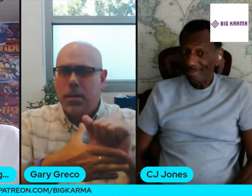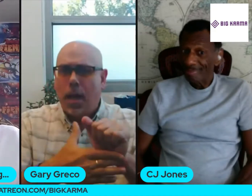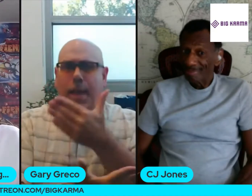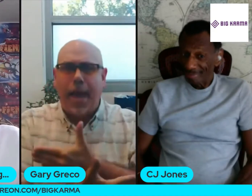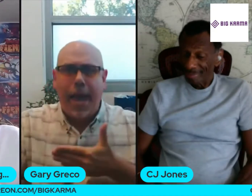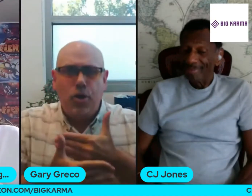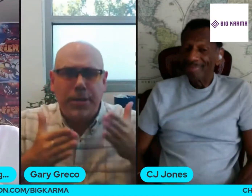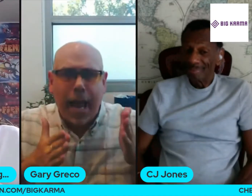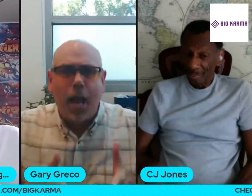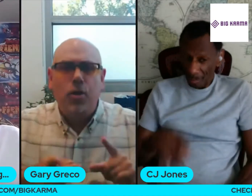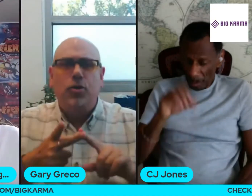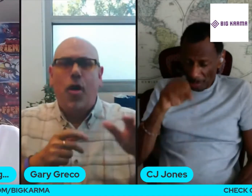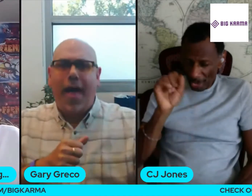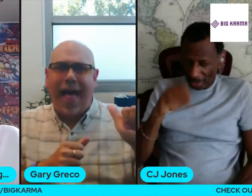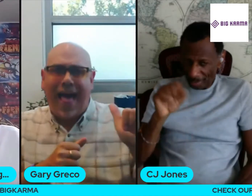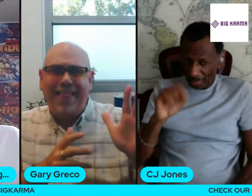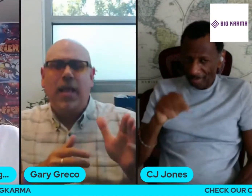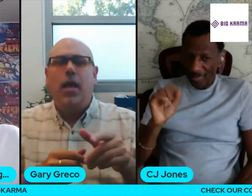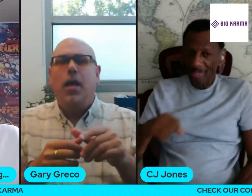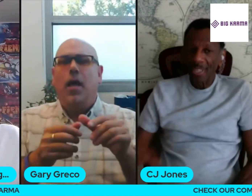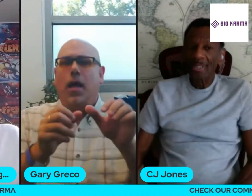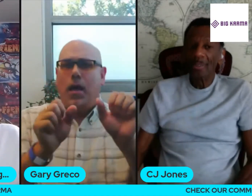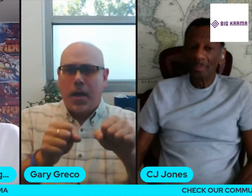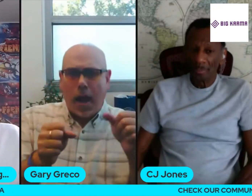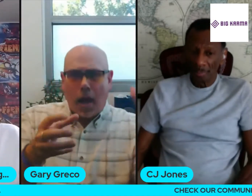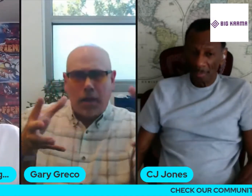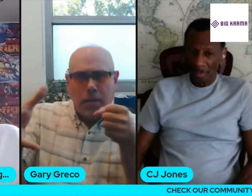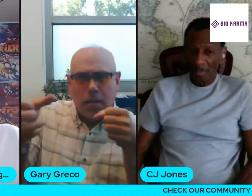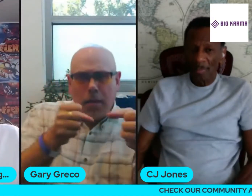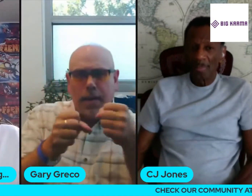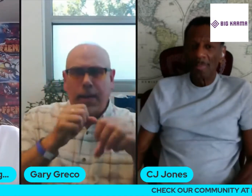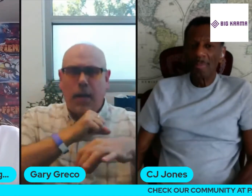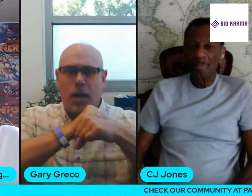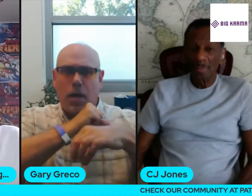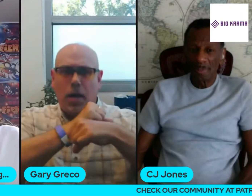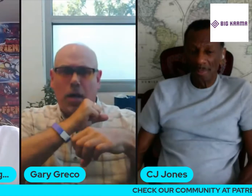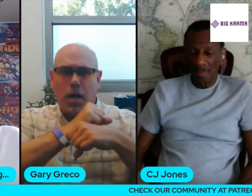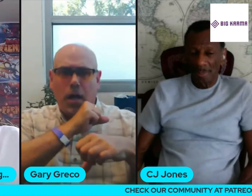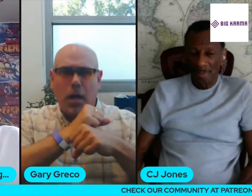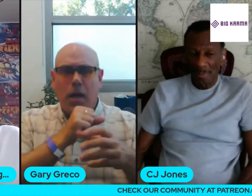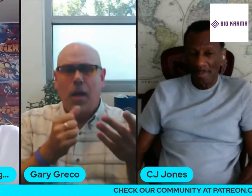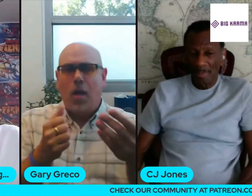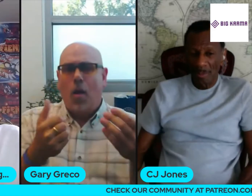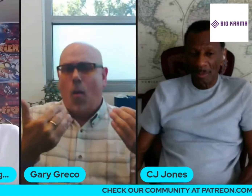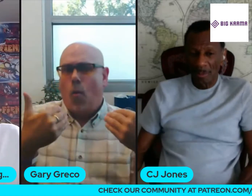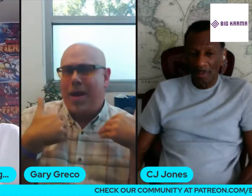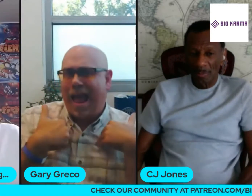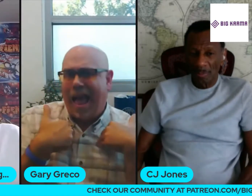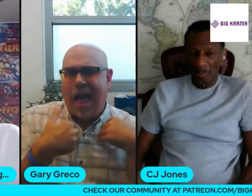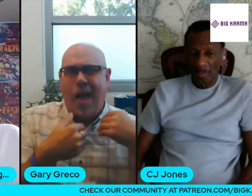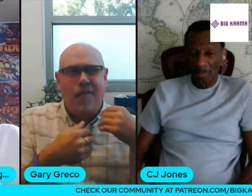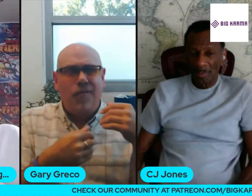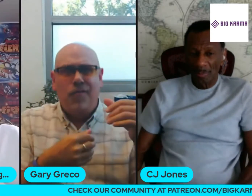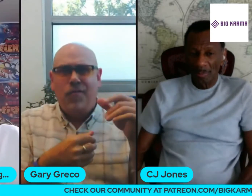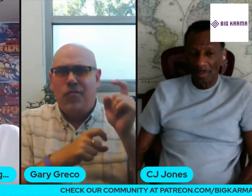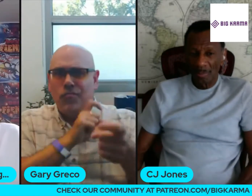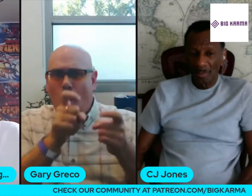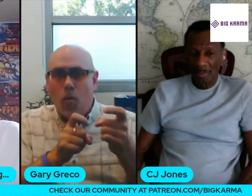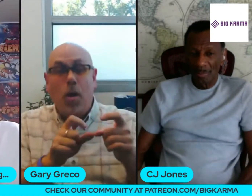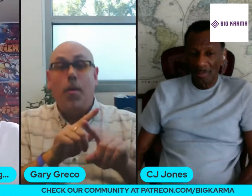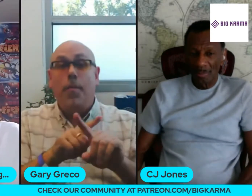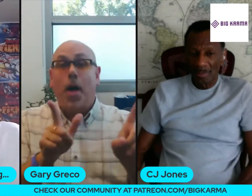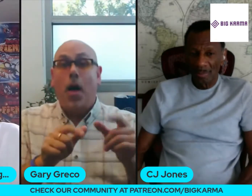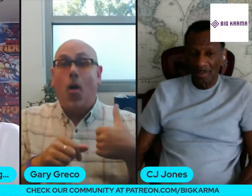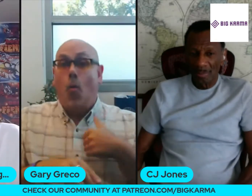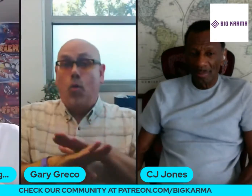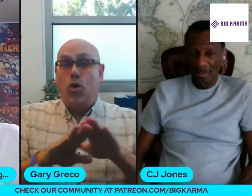we feature you in our commercial? We have $50. Or we don't have budget. We